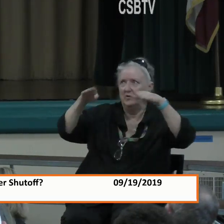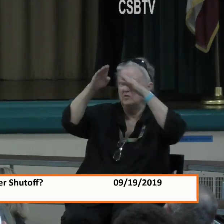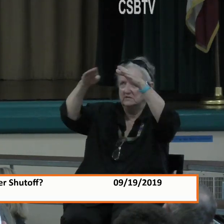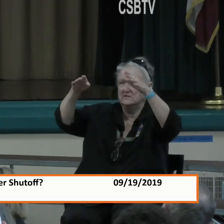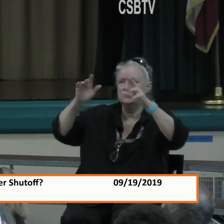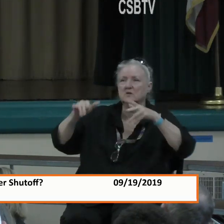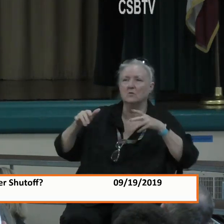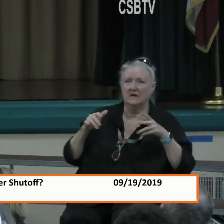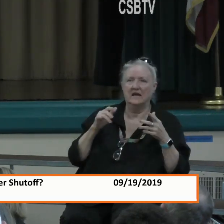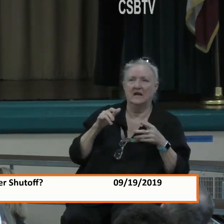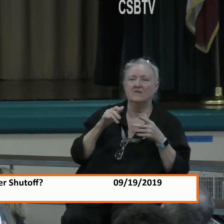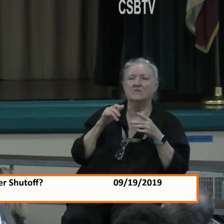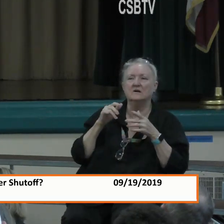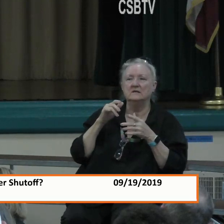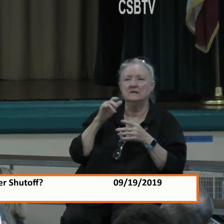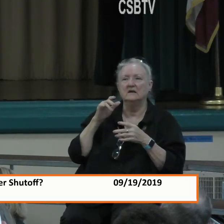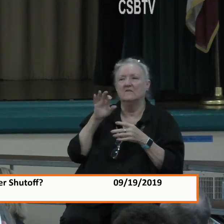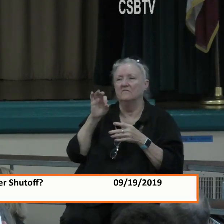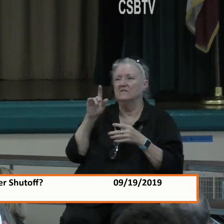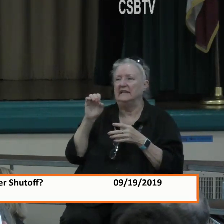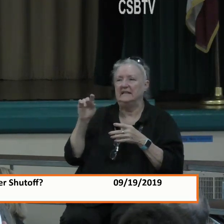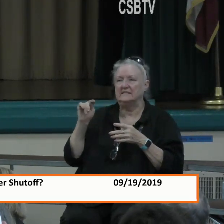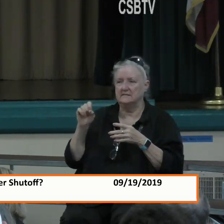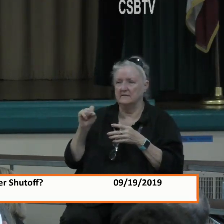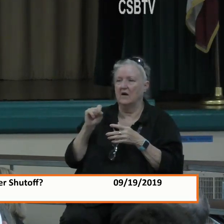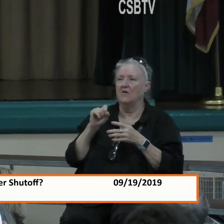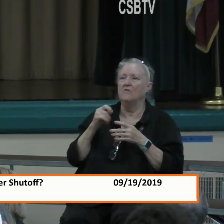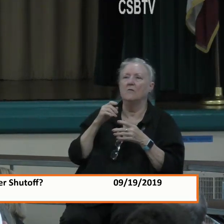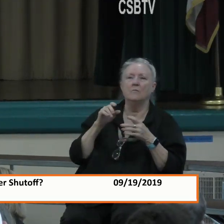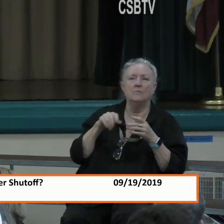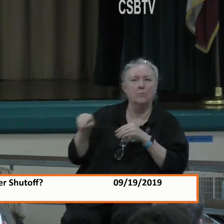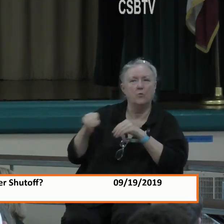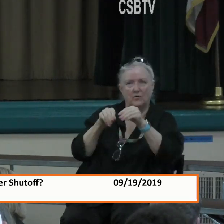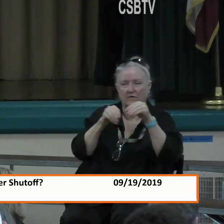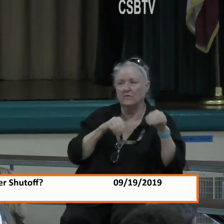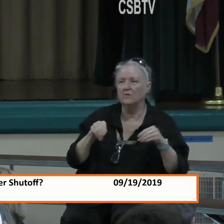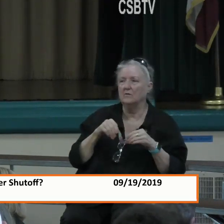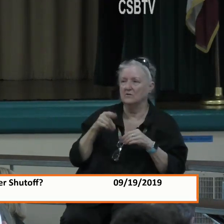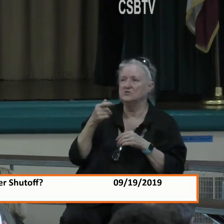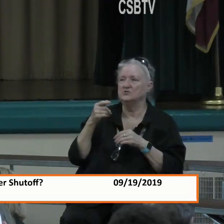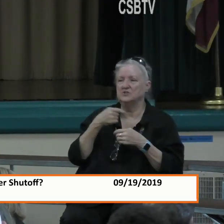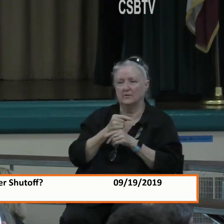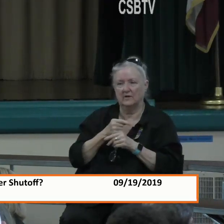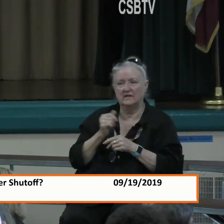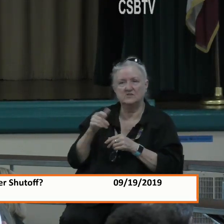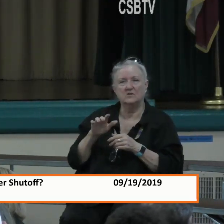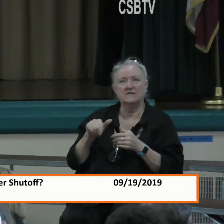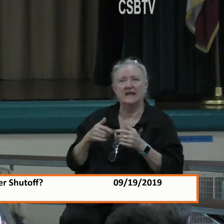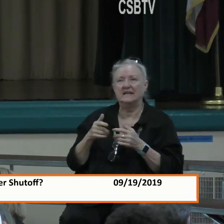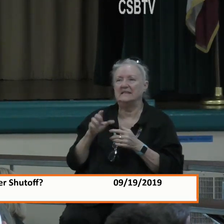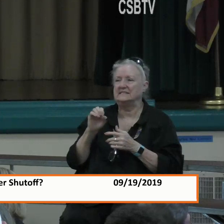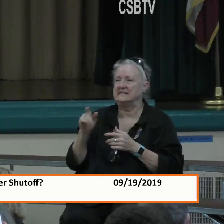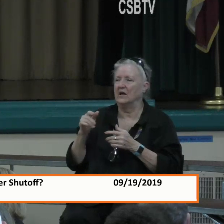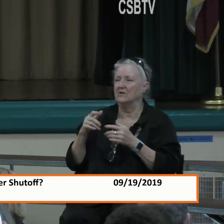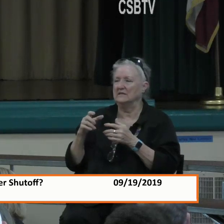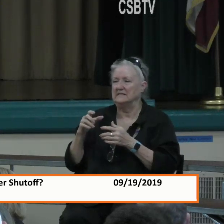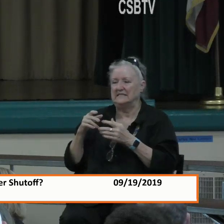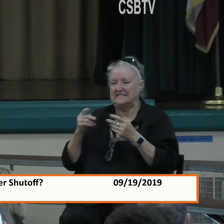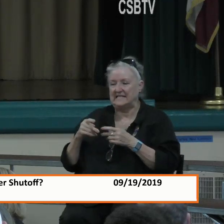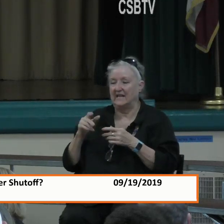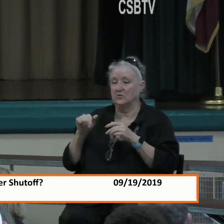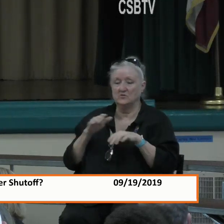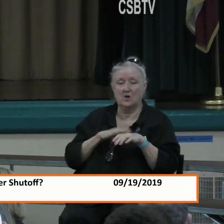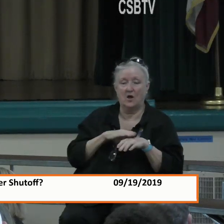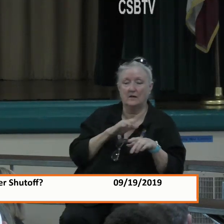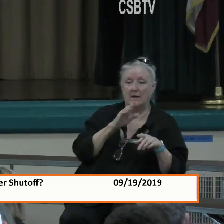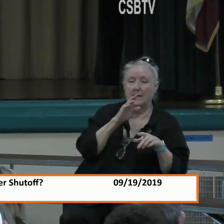fleets of portable generators that we actually deploy as soon as any cell site goes on battery notice. So we have 2